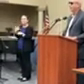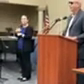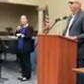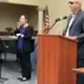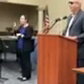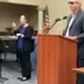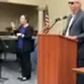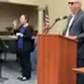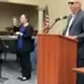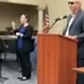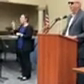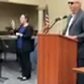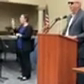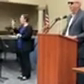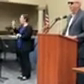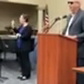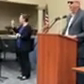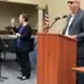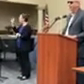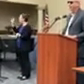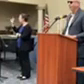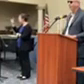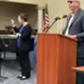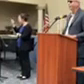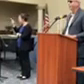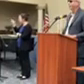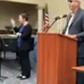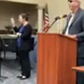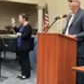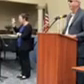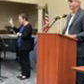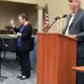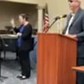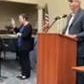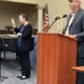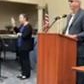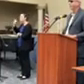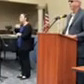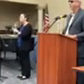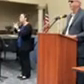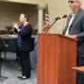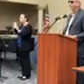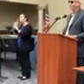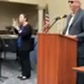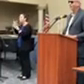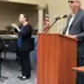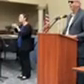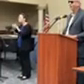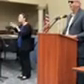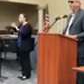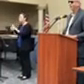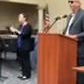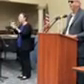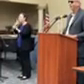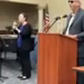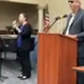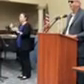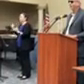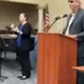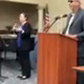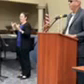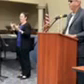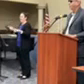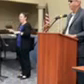Florida Randolph Shepard vendors, and we were running for a fundraiser to raise funds for today's event,